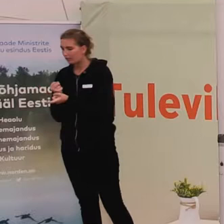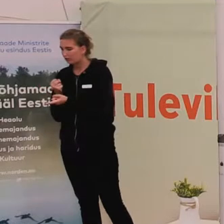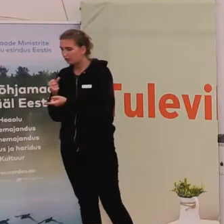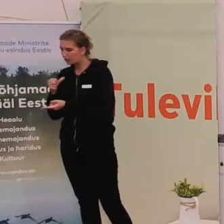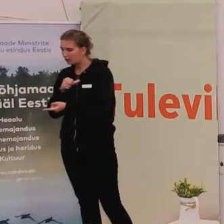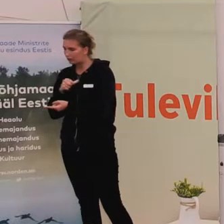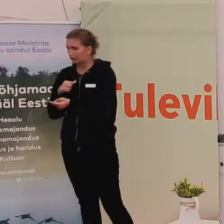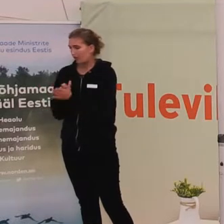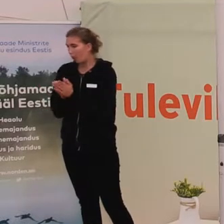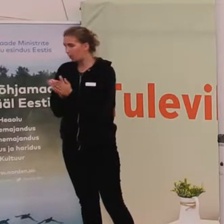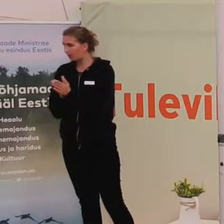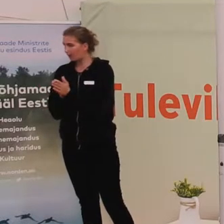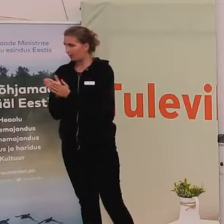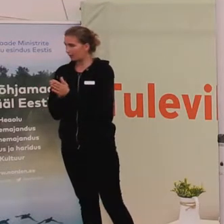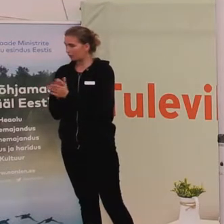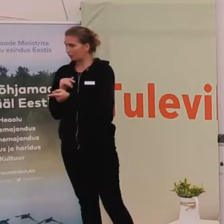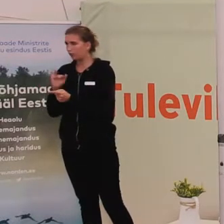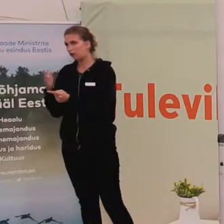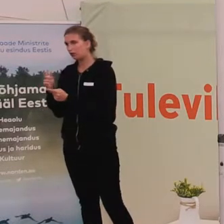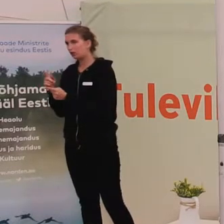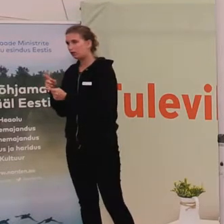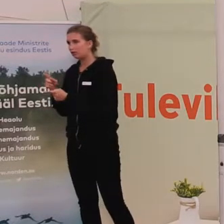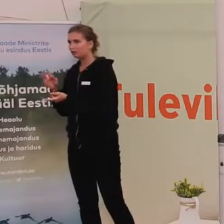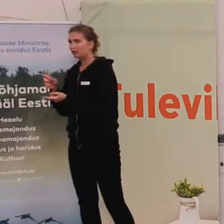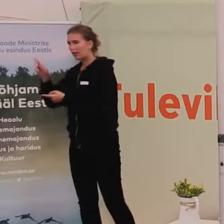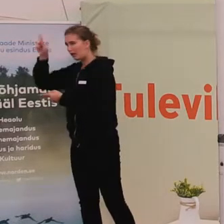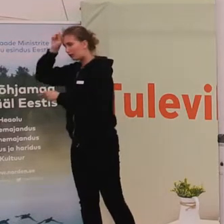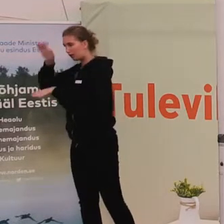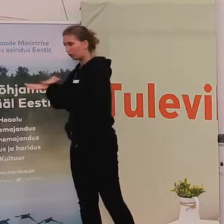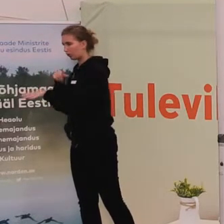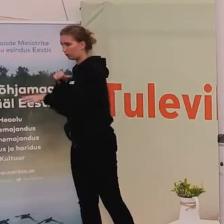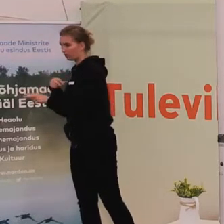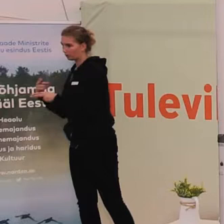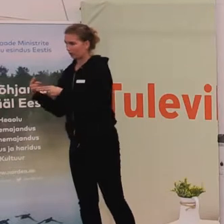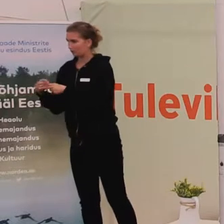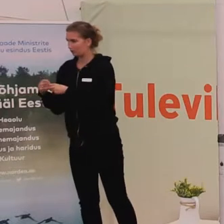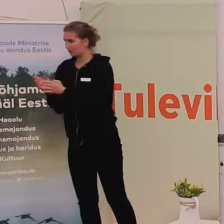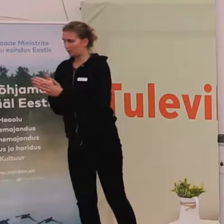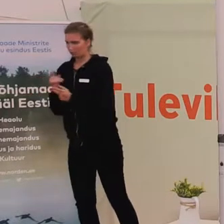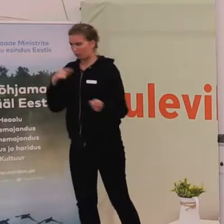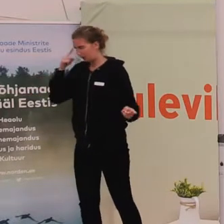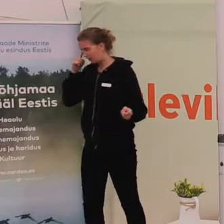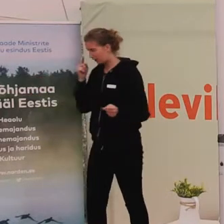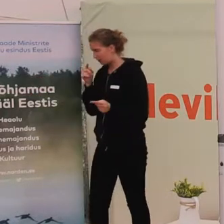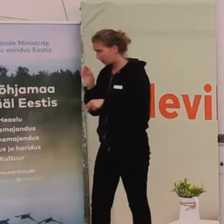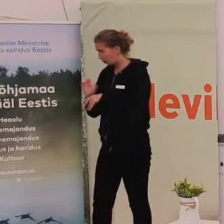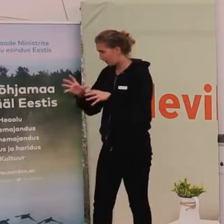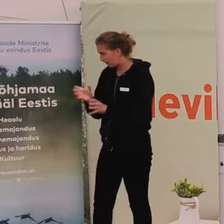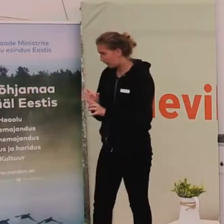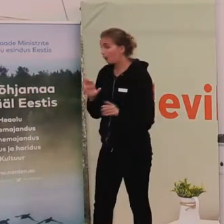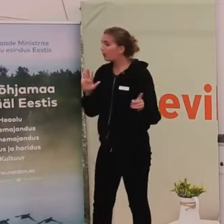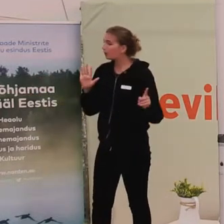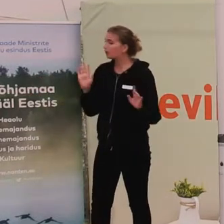better, or do you feel that the government should interfere with external motivation? You mean produce less? Yes, or more